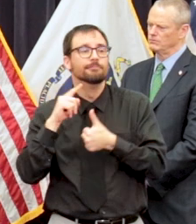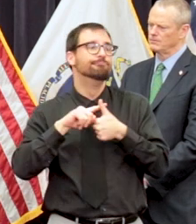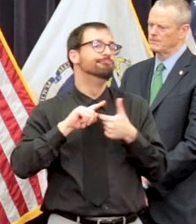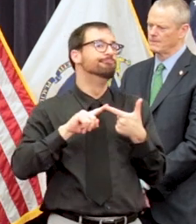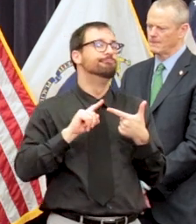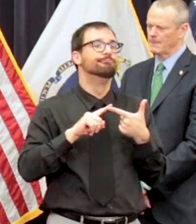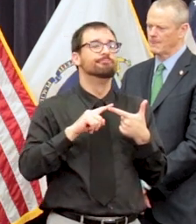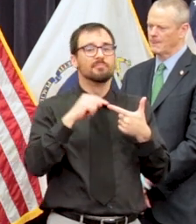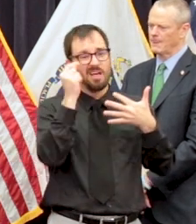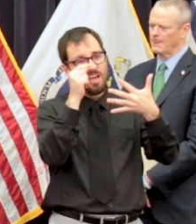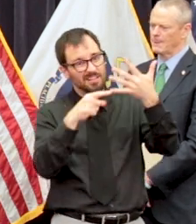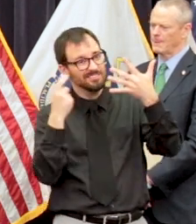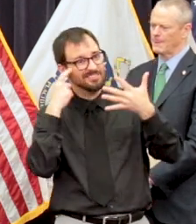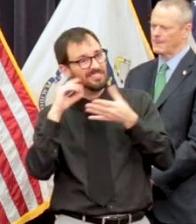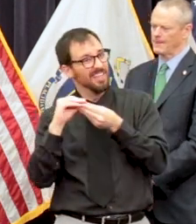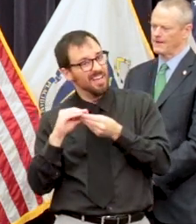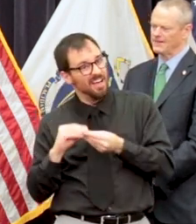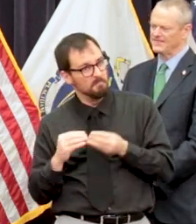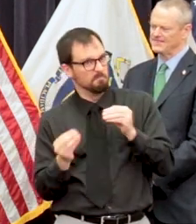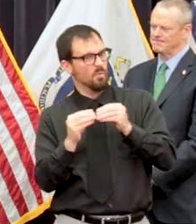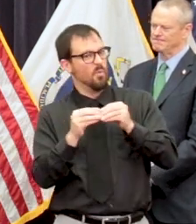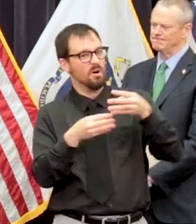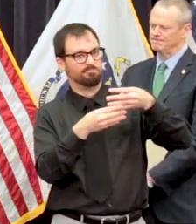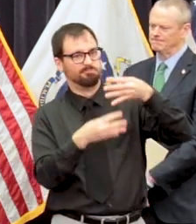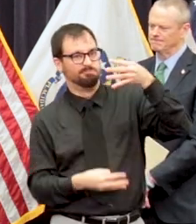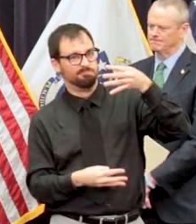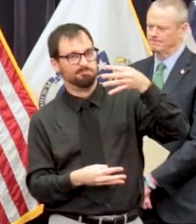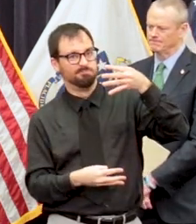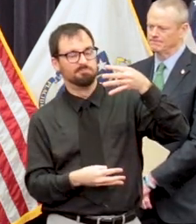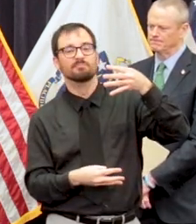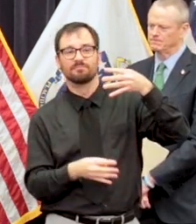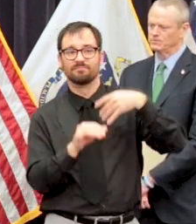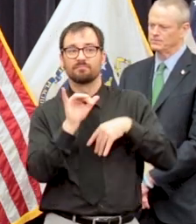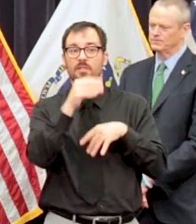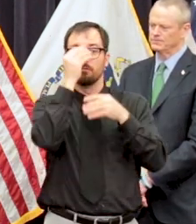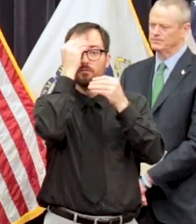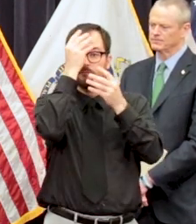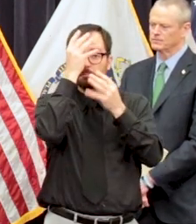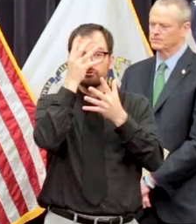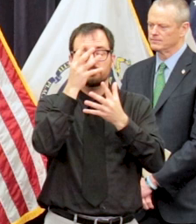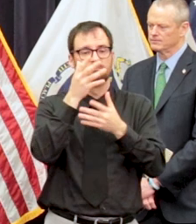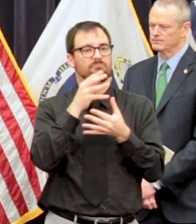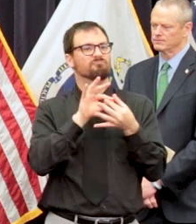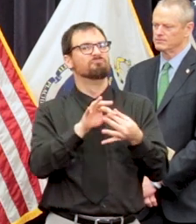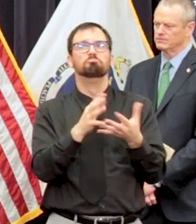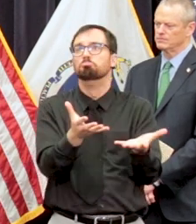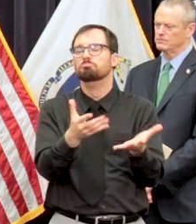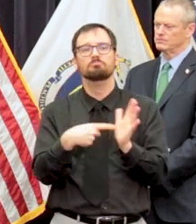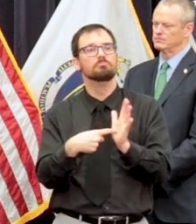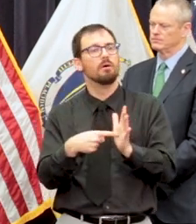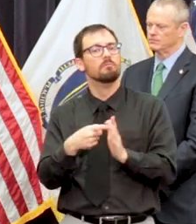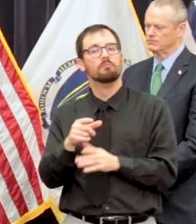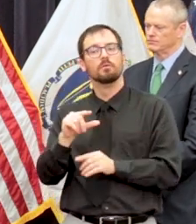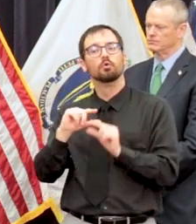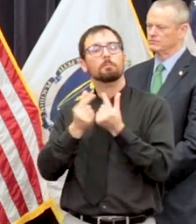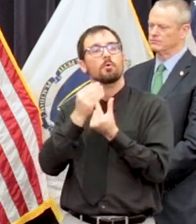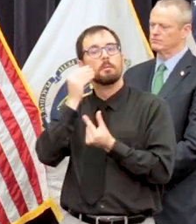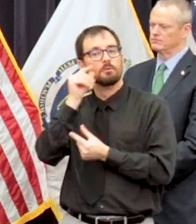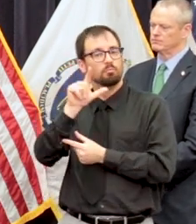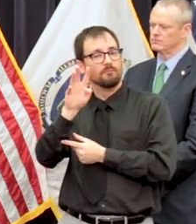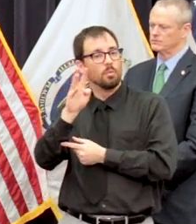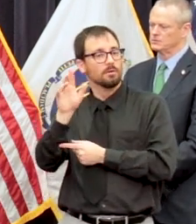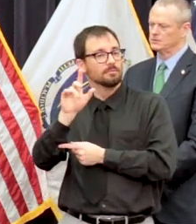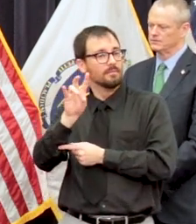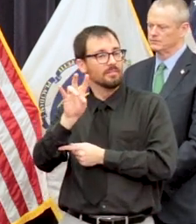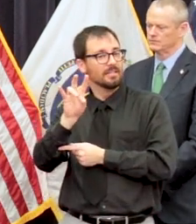for other congregate care settings, such as 24/7 group homes, just as an example. Guidances for in-home caregivers and